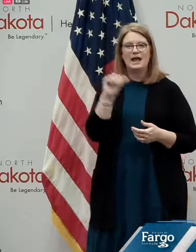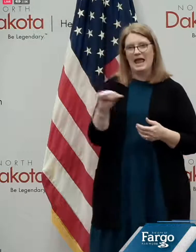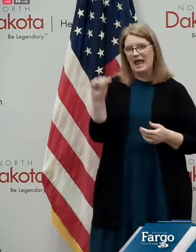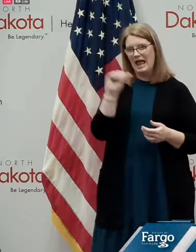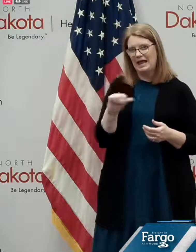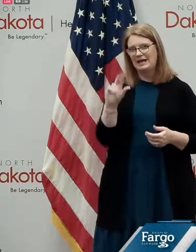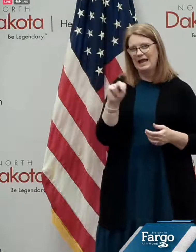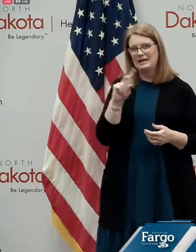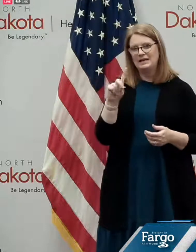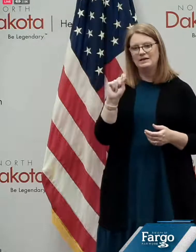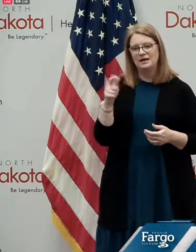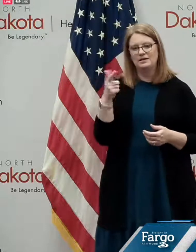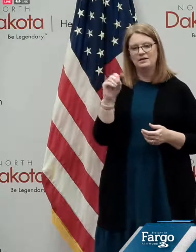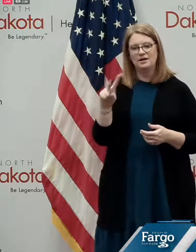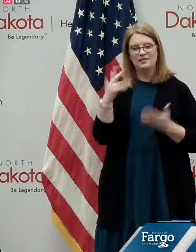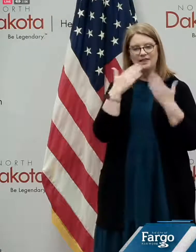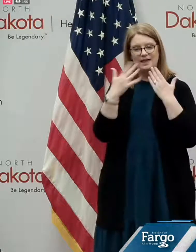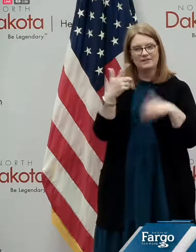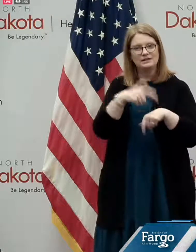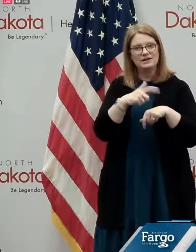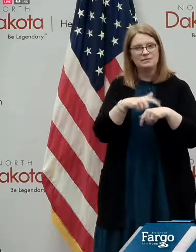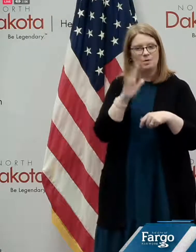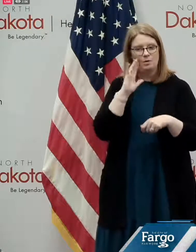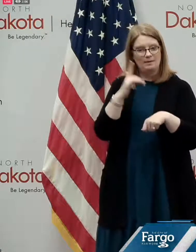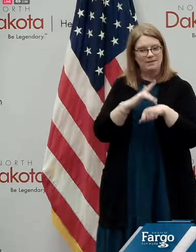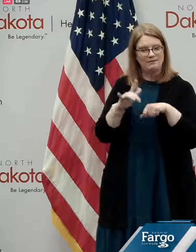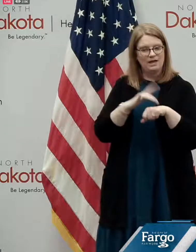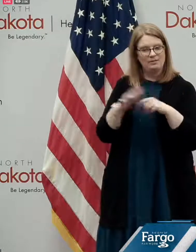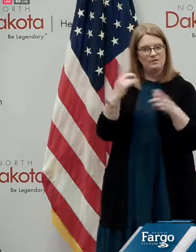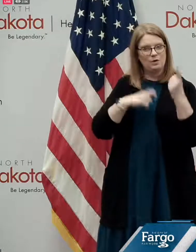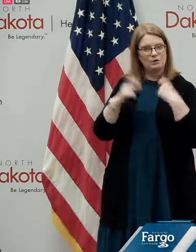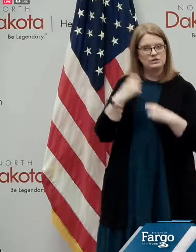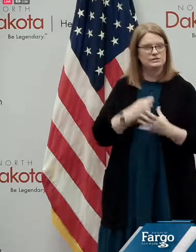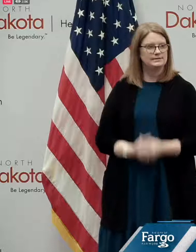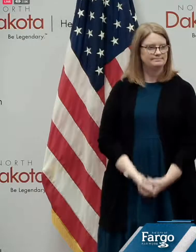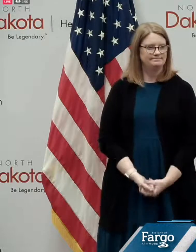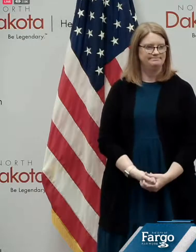businesshelp-covid19@nd.gov. Thank you for your time, and I'll be available afterwards for questions.